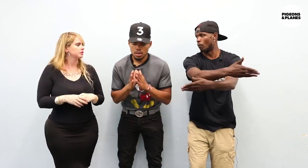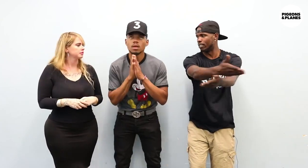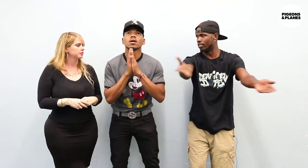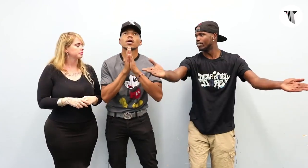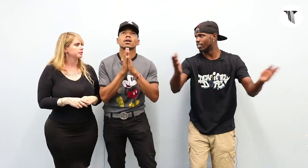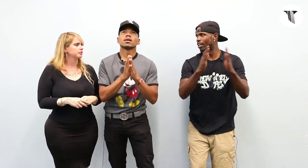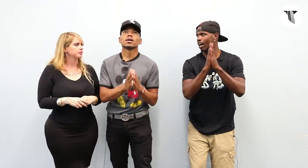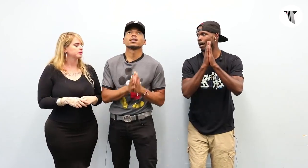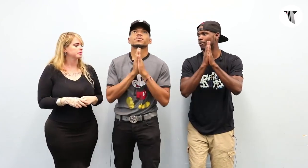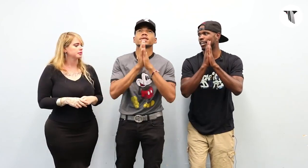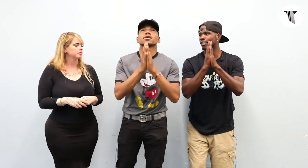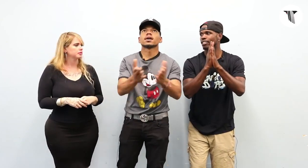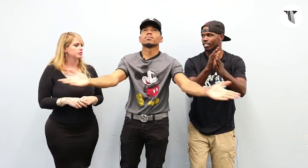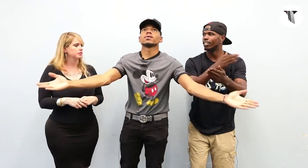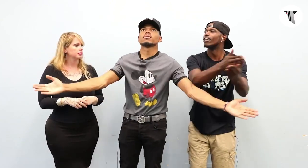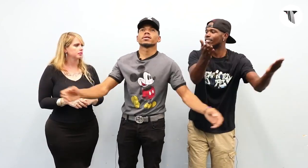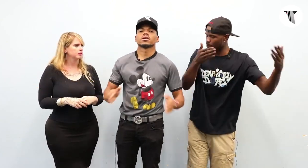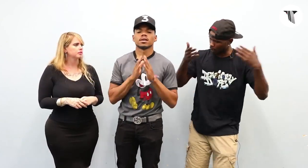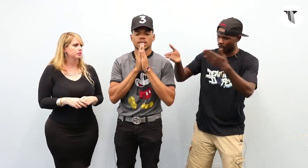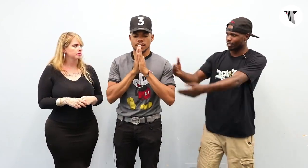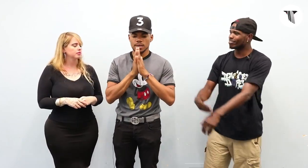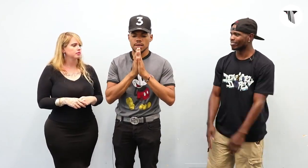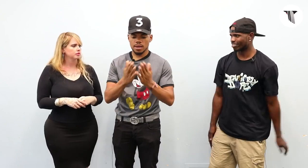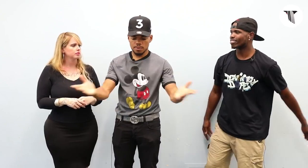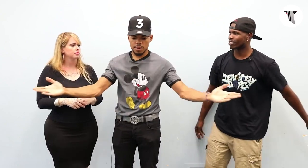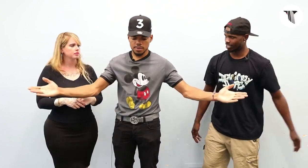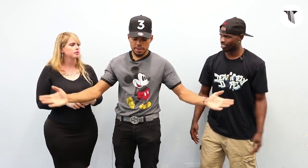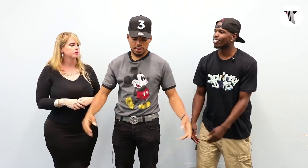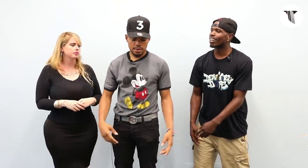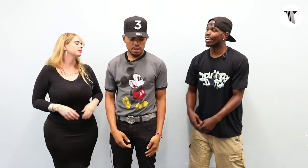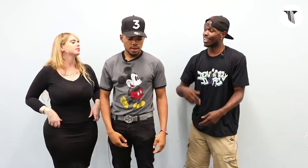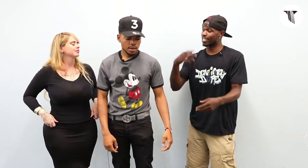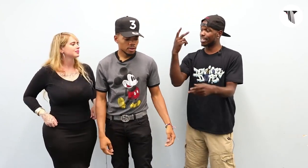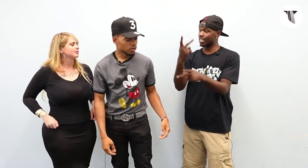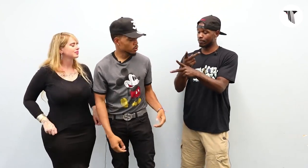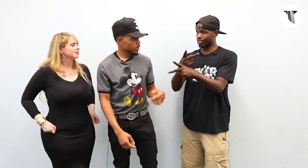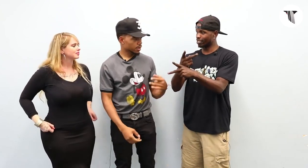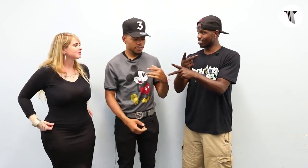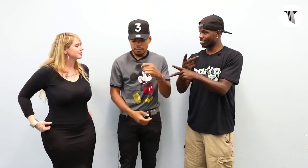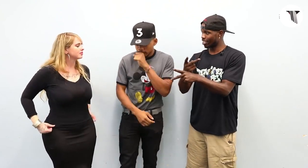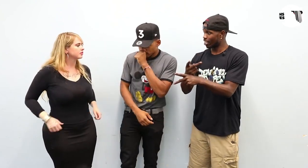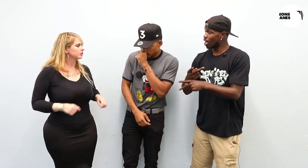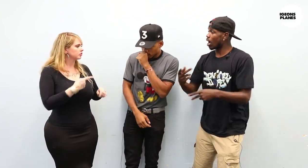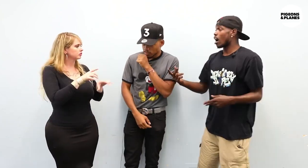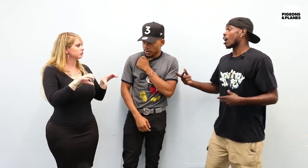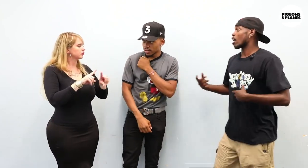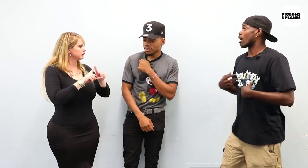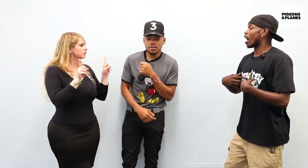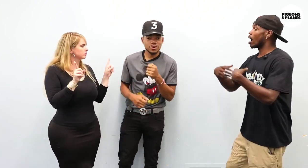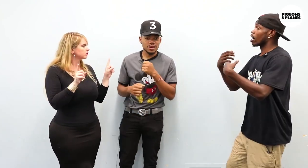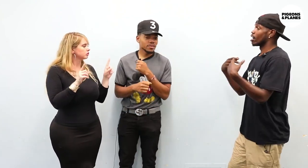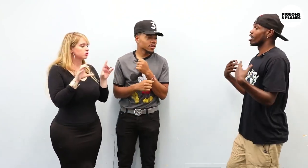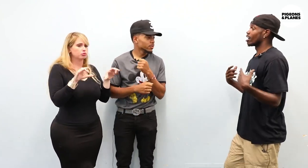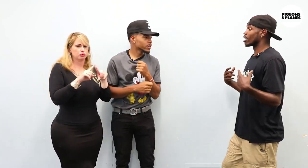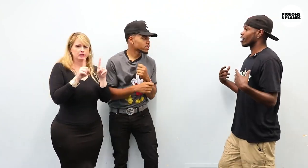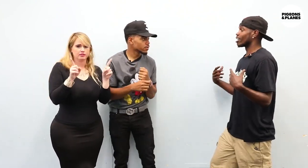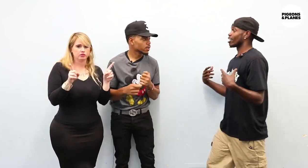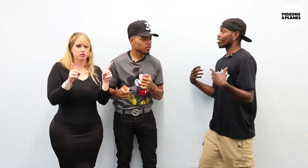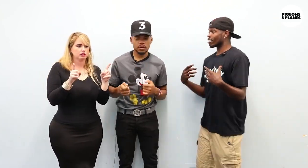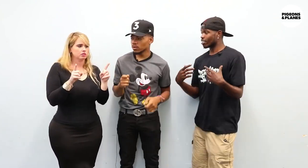open. I speak to God in public. Perfect. I speak to God in public. Hey, do you do a different, I'm sorry, do you do a different iteration of it, like when you do